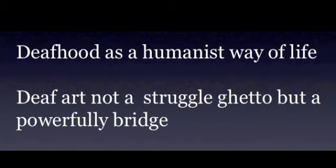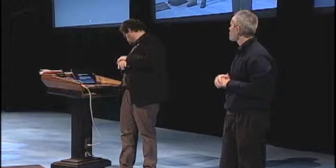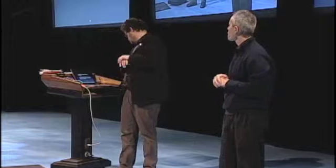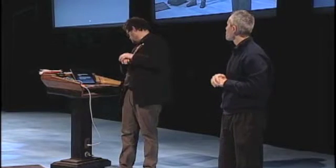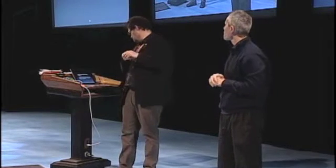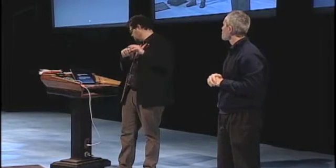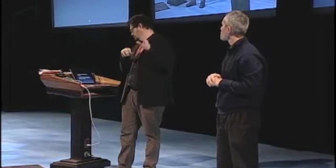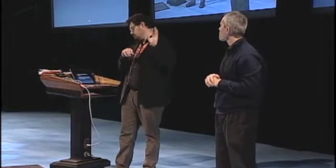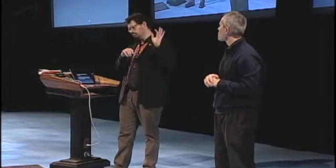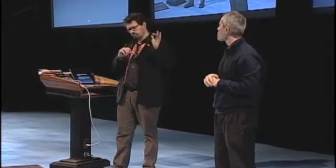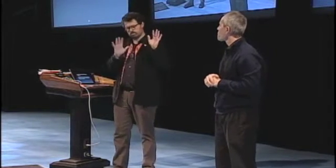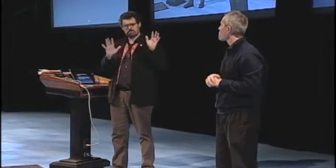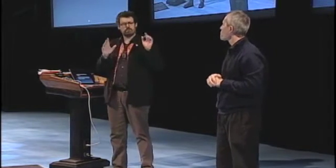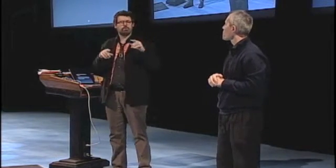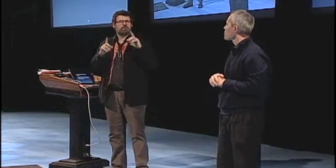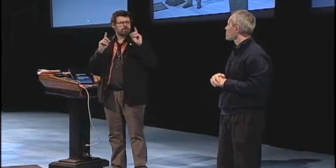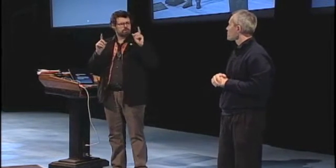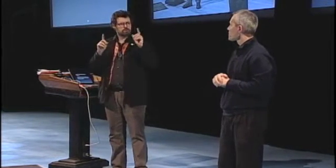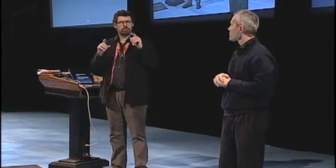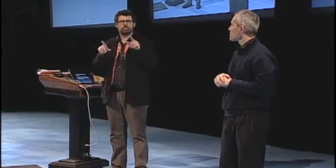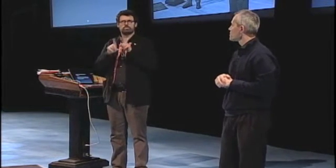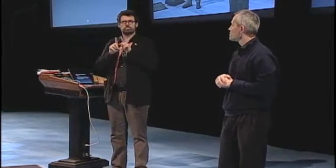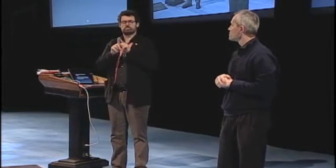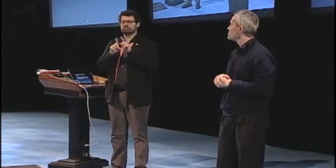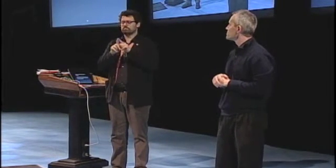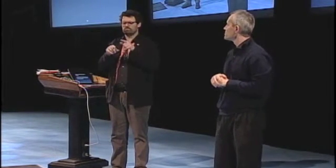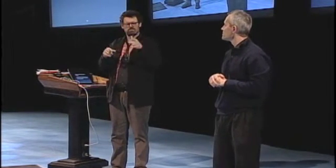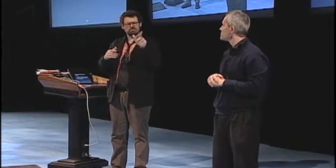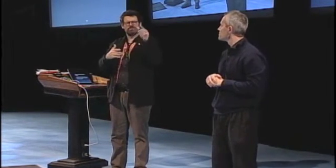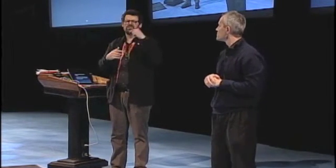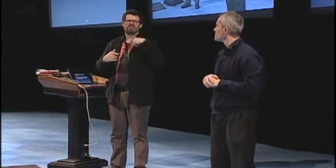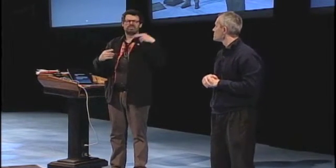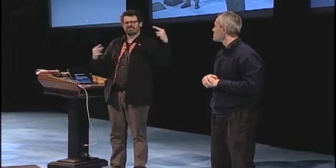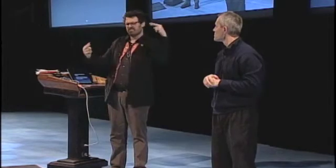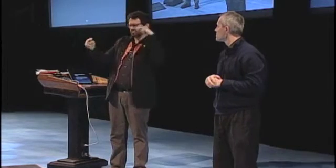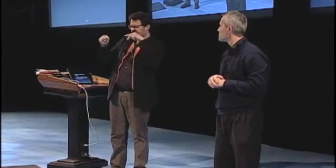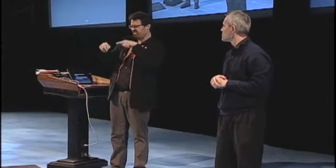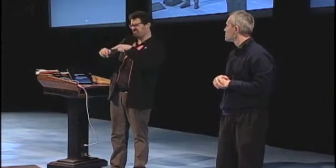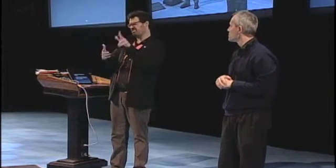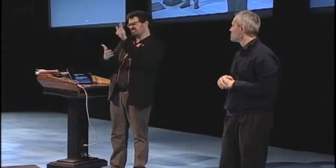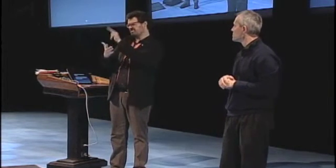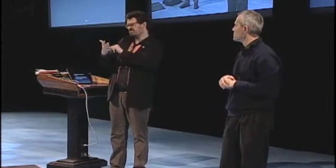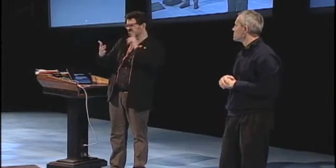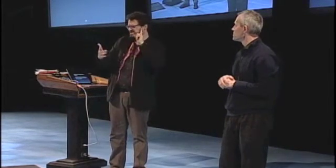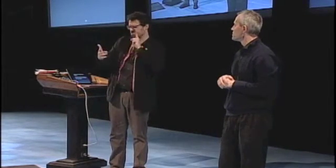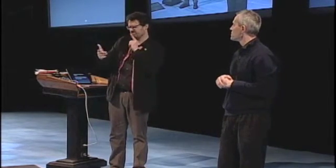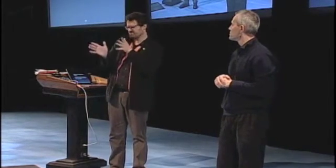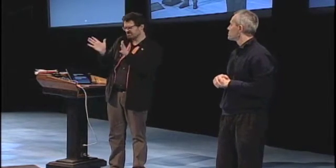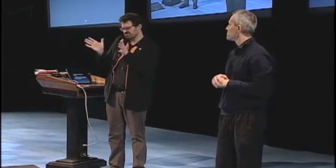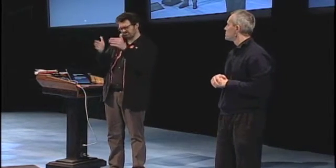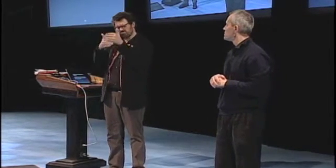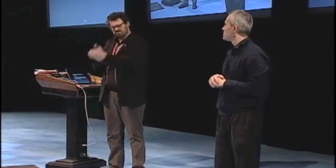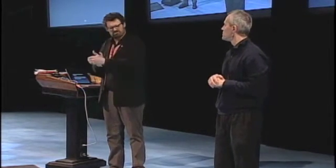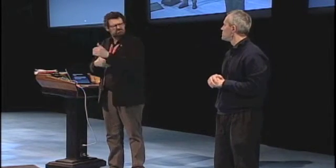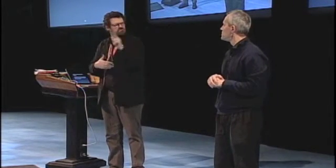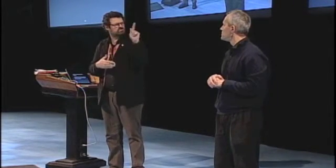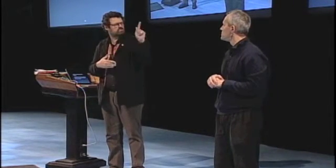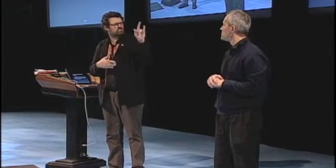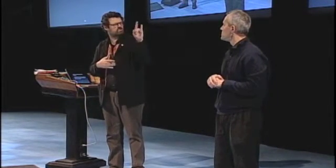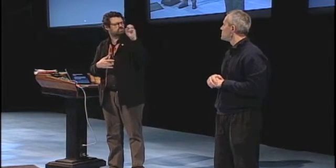To becoming an artist. Deafwood doesn't include the concept of art, so I added that to make it Surdism. Deafhood itself